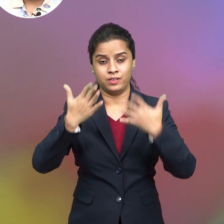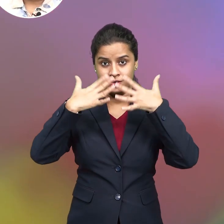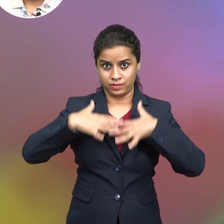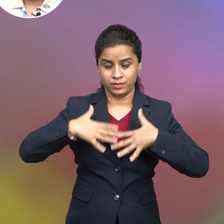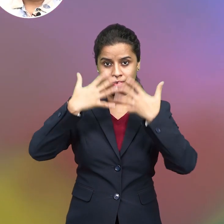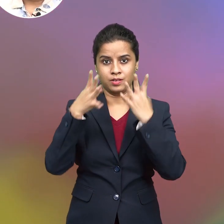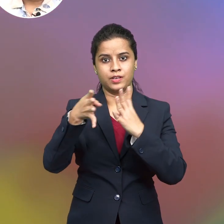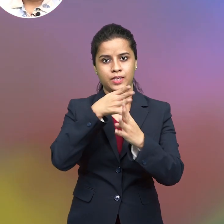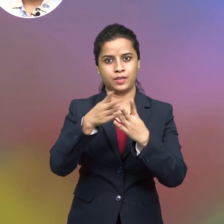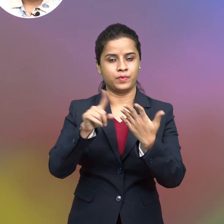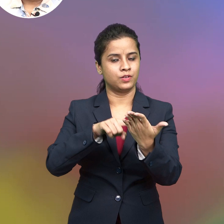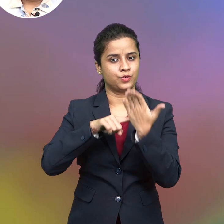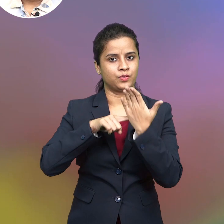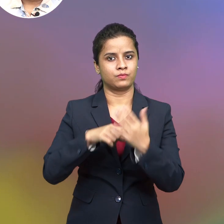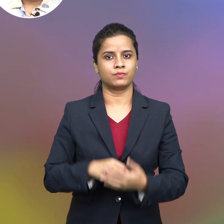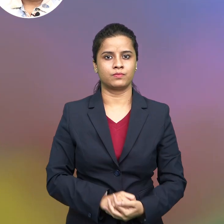shown.